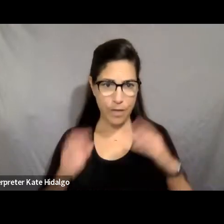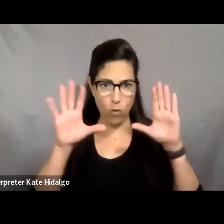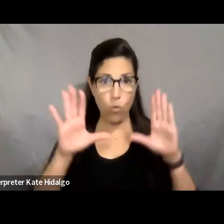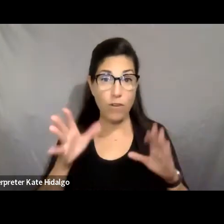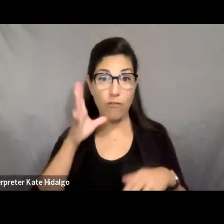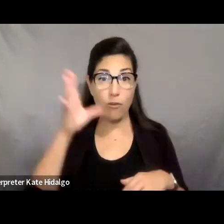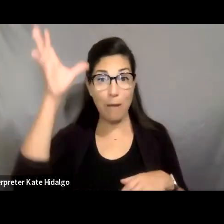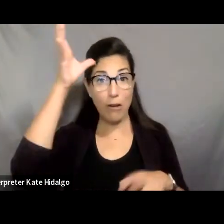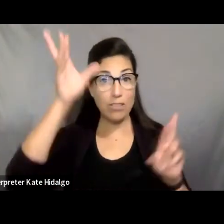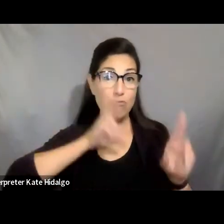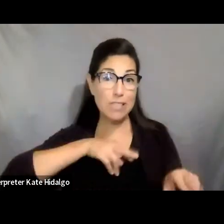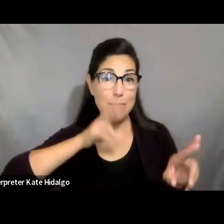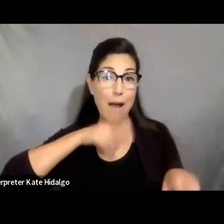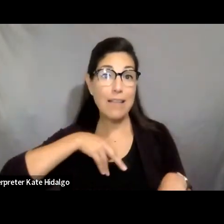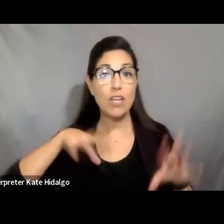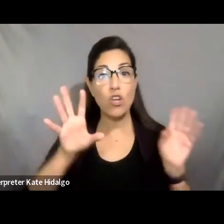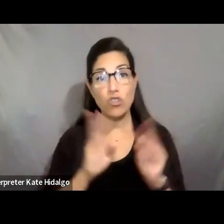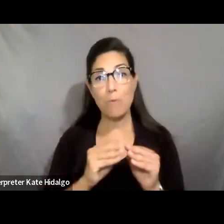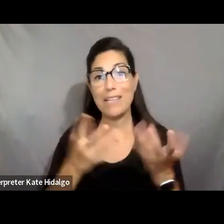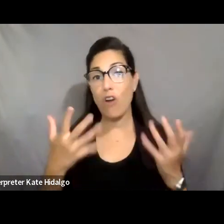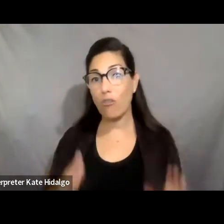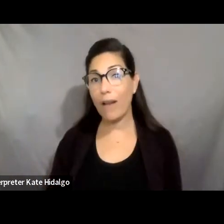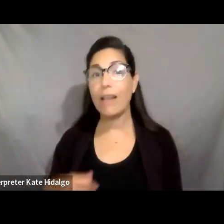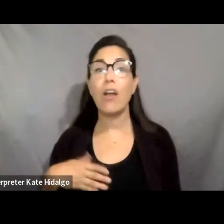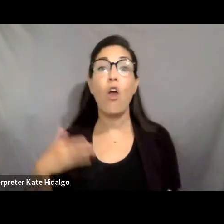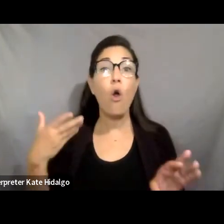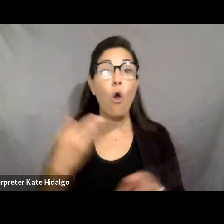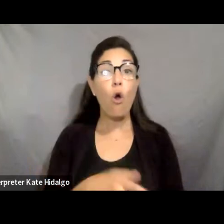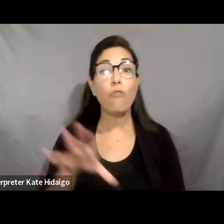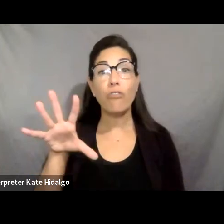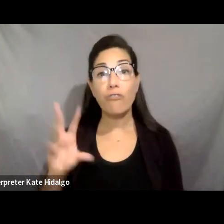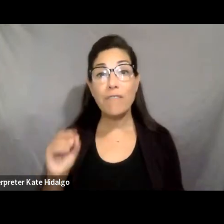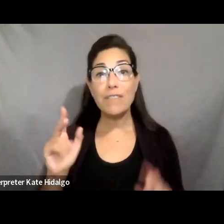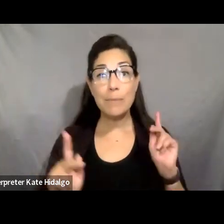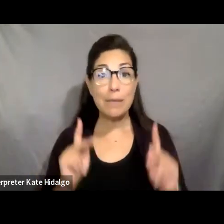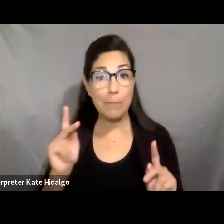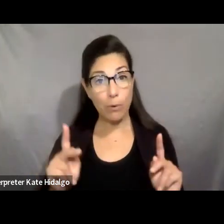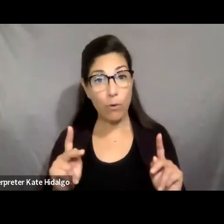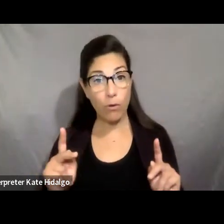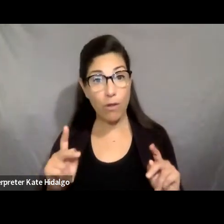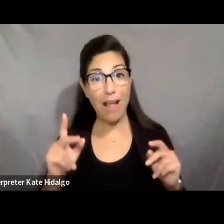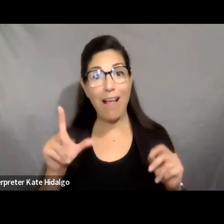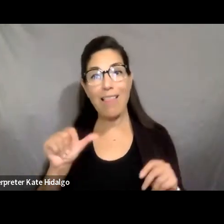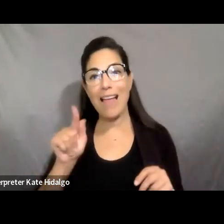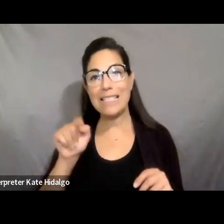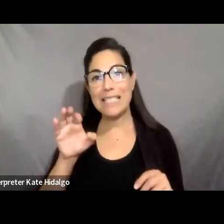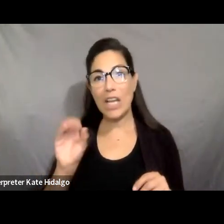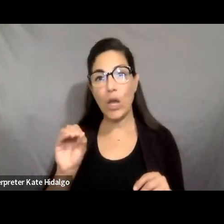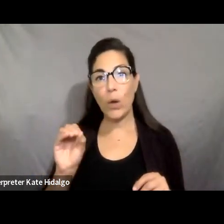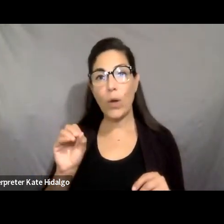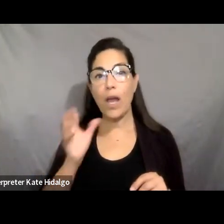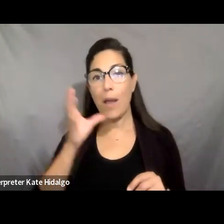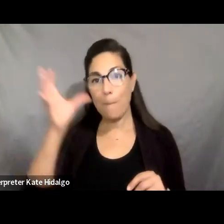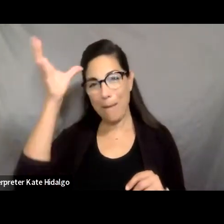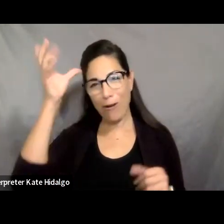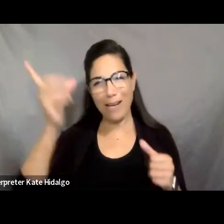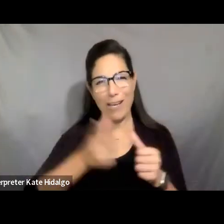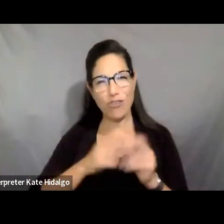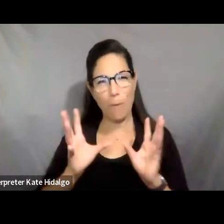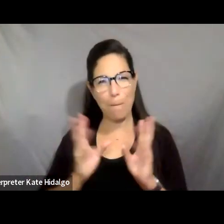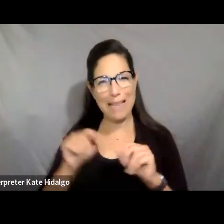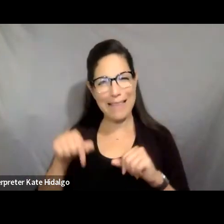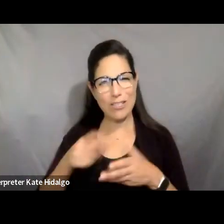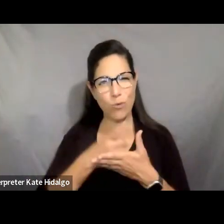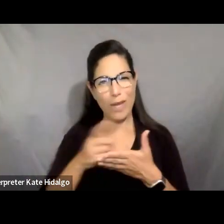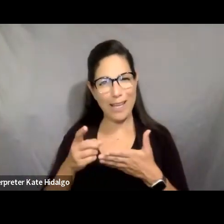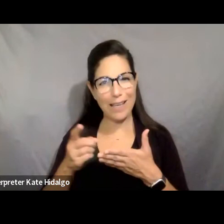parent response to meetings already. We had over 50, around 50 in our Latino parents initial meeting this week. And we had